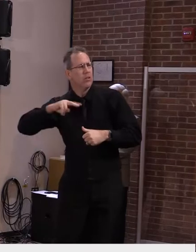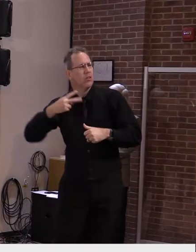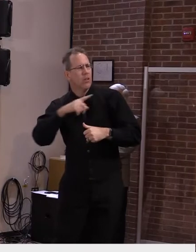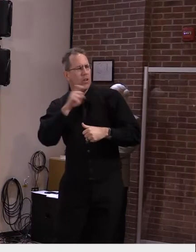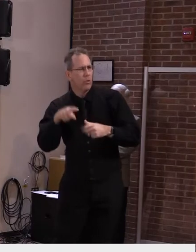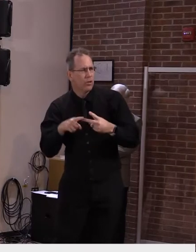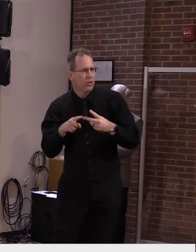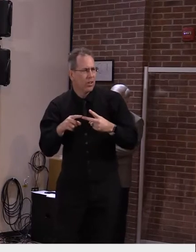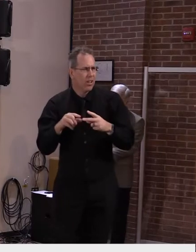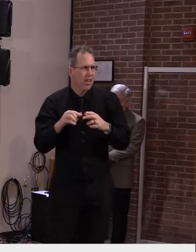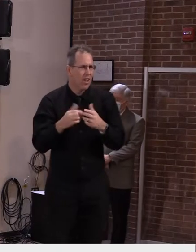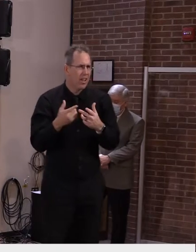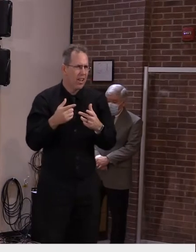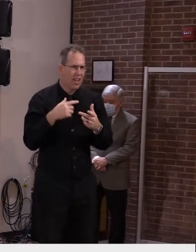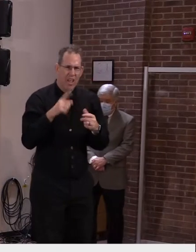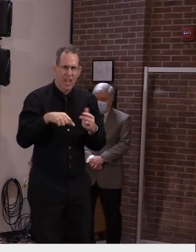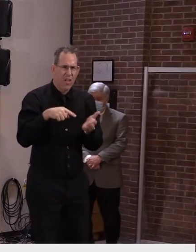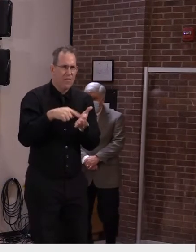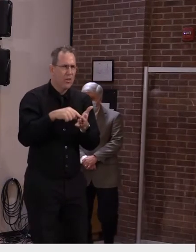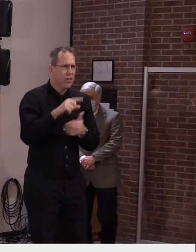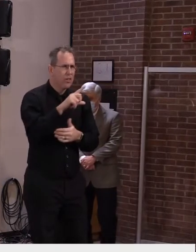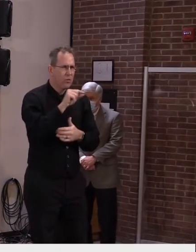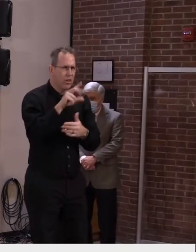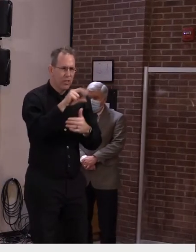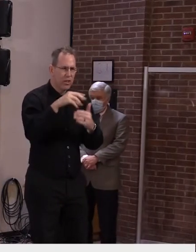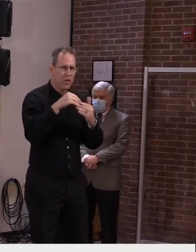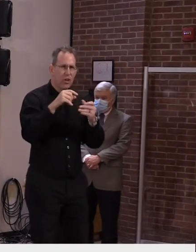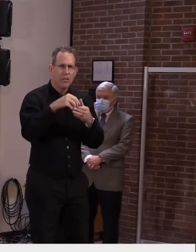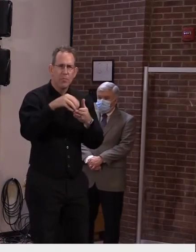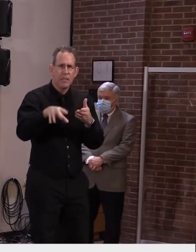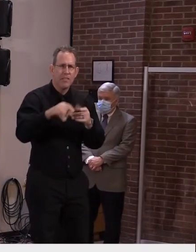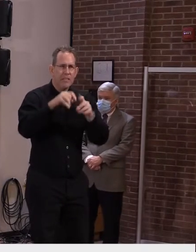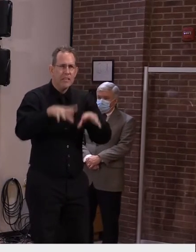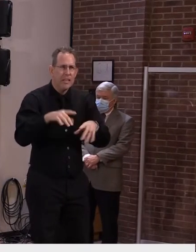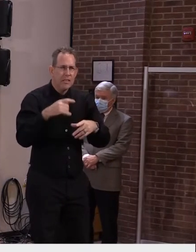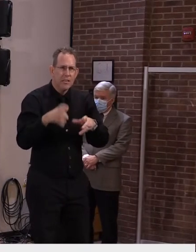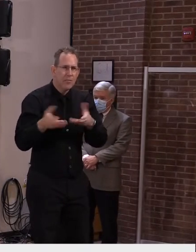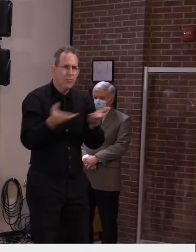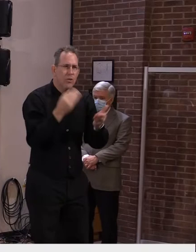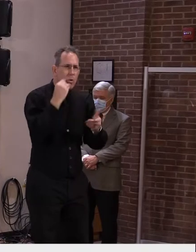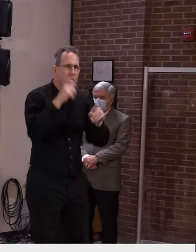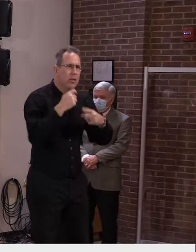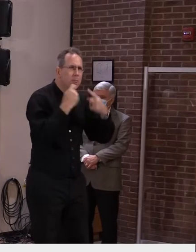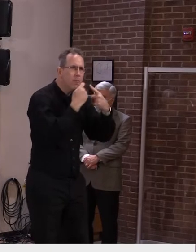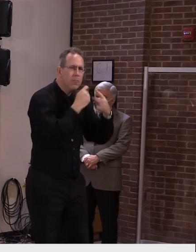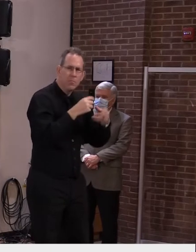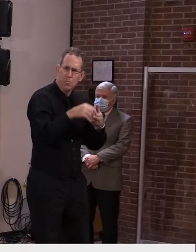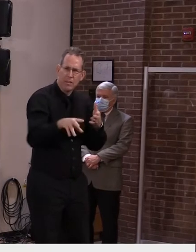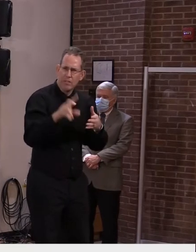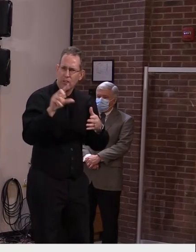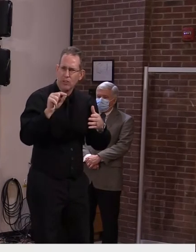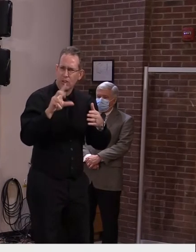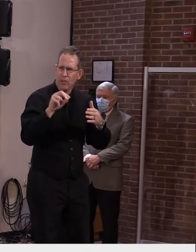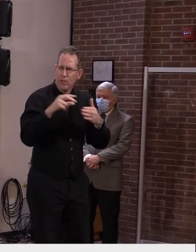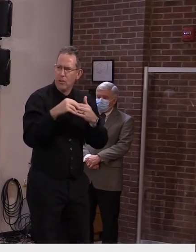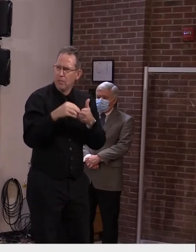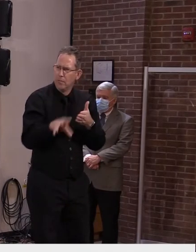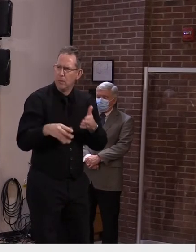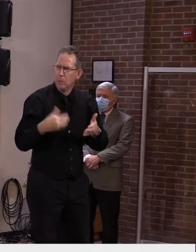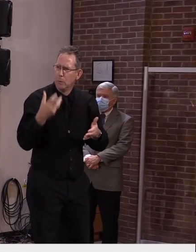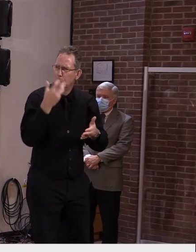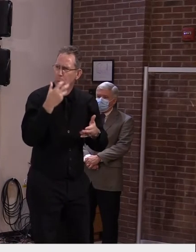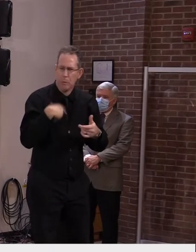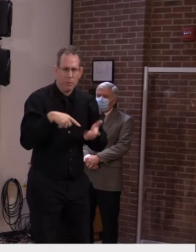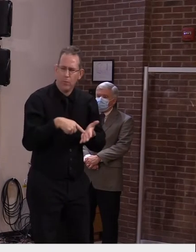them online. Is there a plan? I think I asked this last week and was told about the LAMP test, but is there a plan to provide